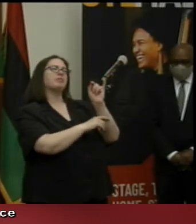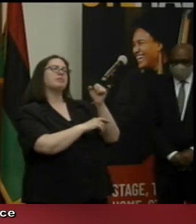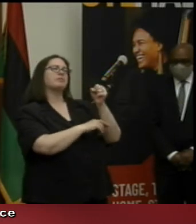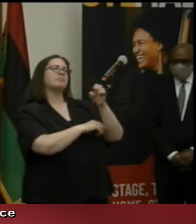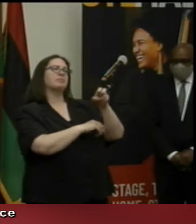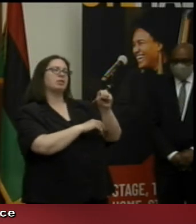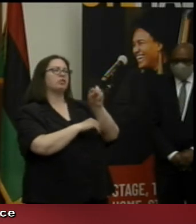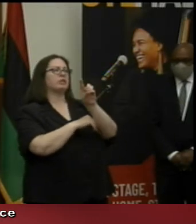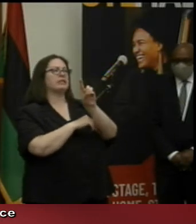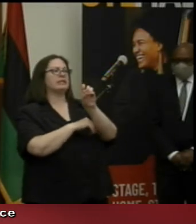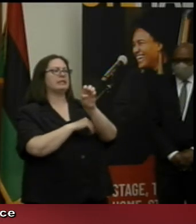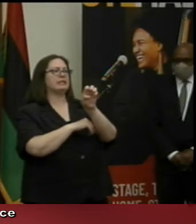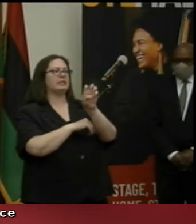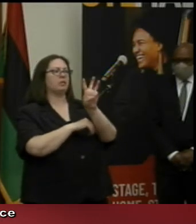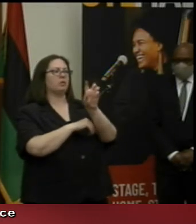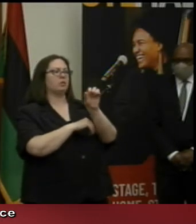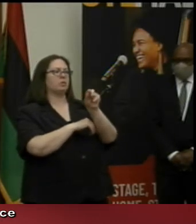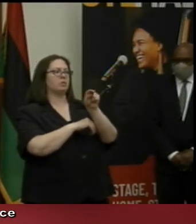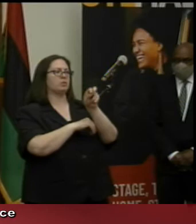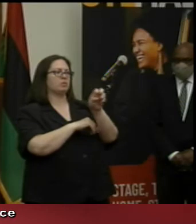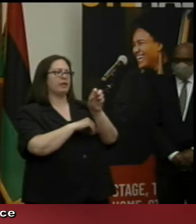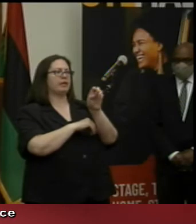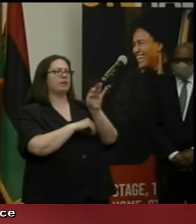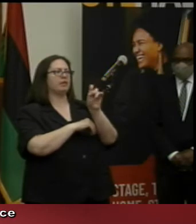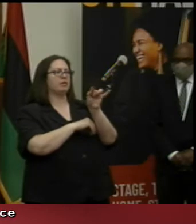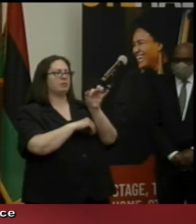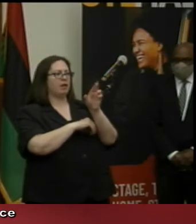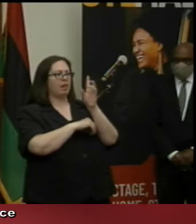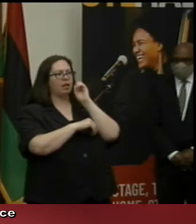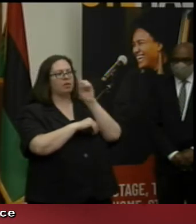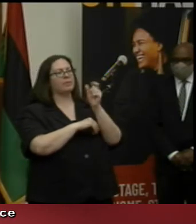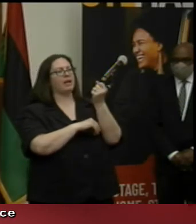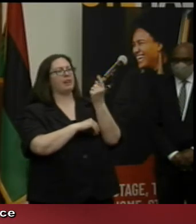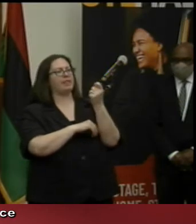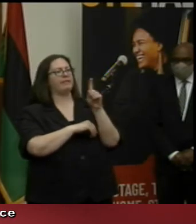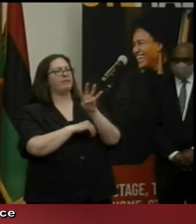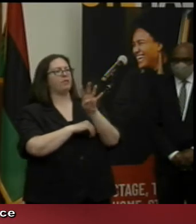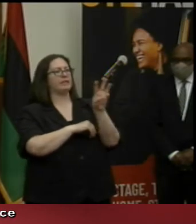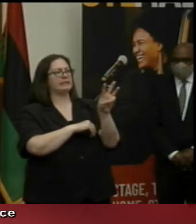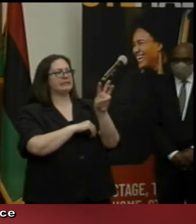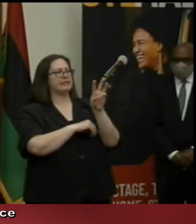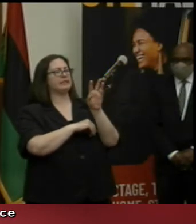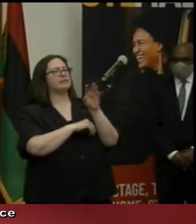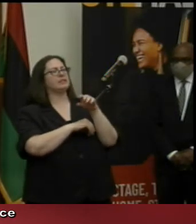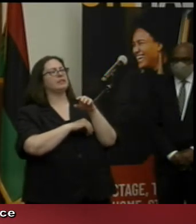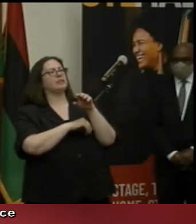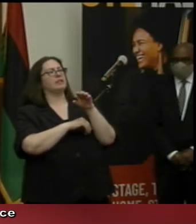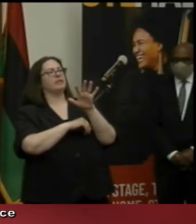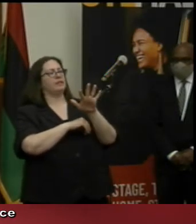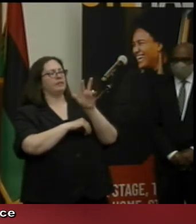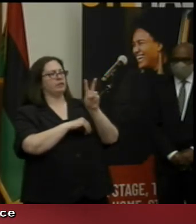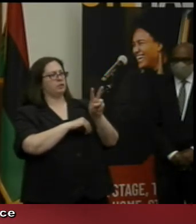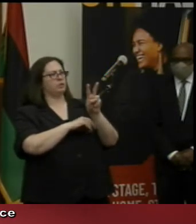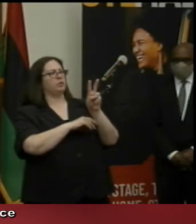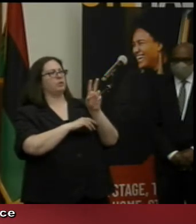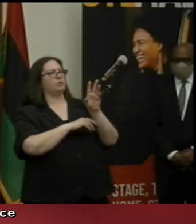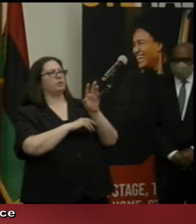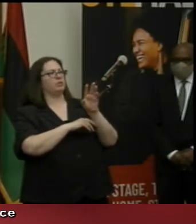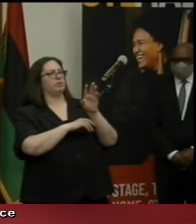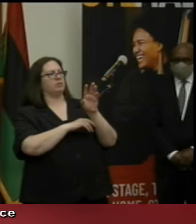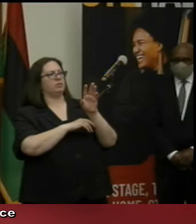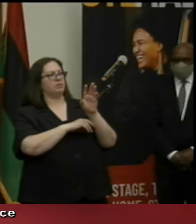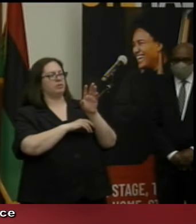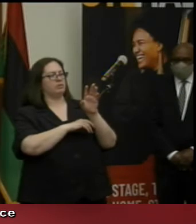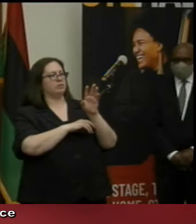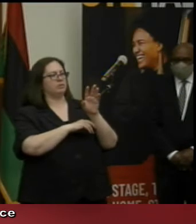at 9 o'clock a.m. at 11642 West Florissant, they'll be standing up their first mobile